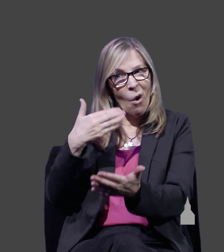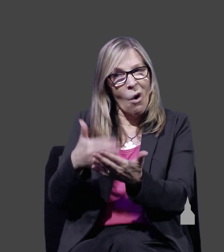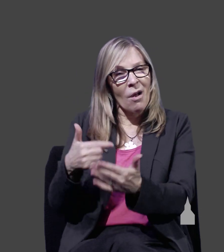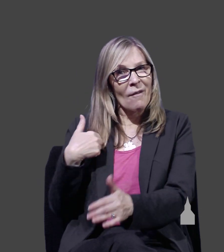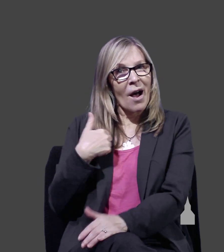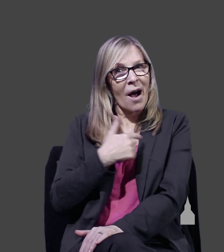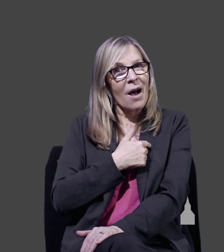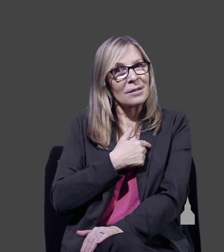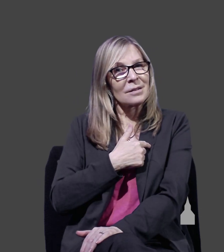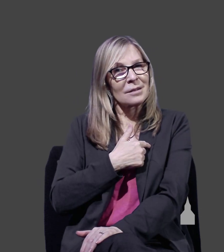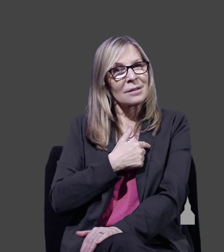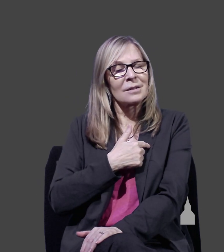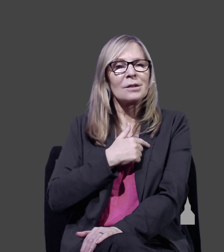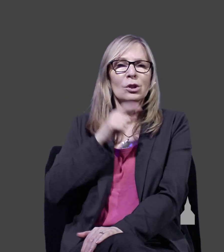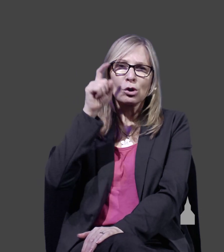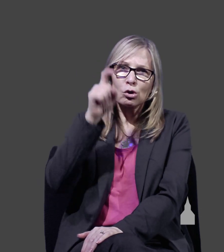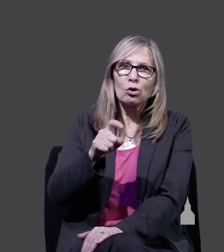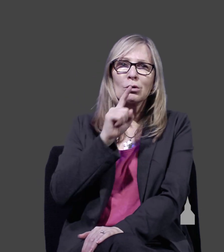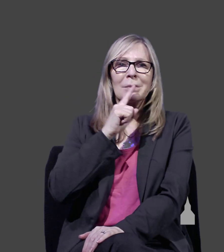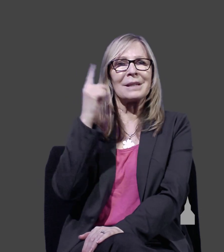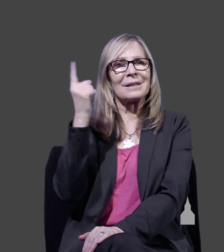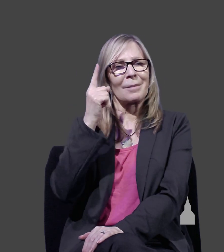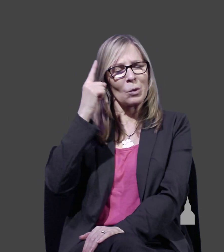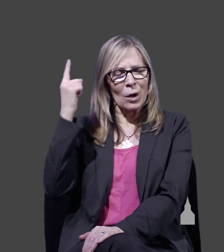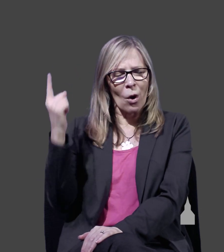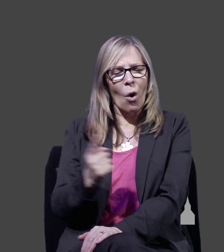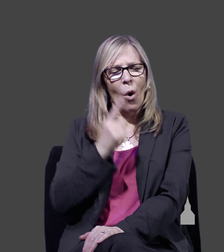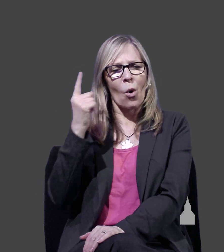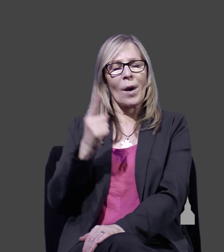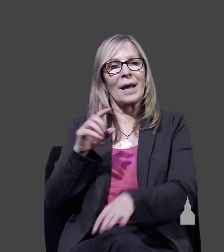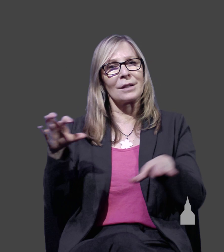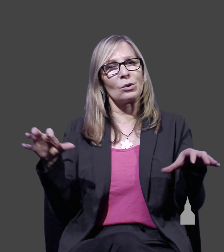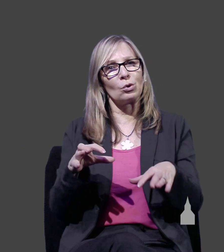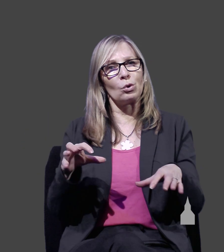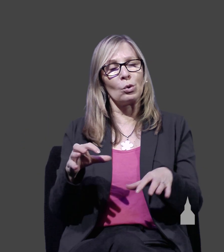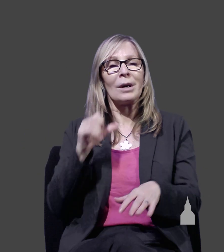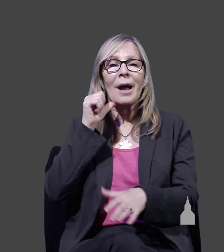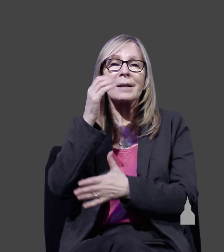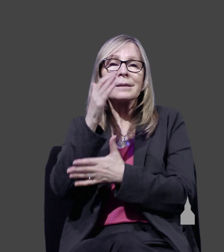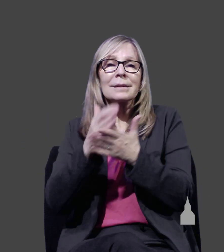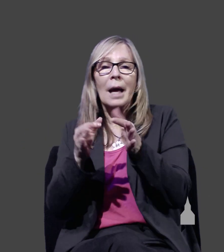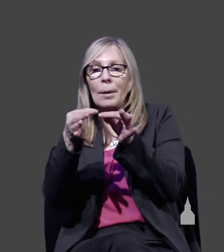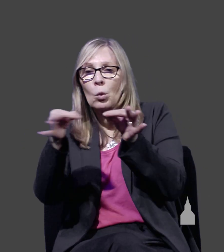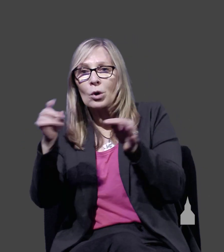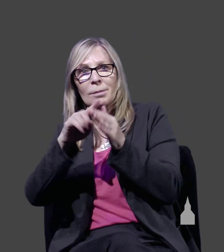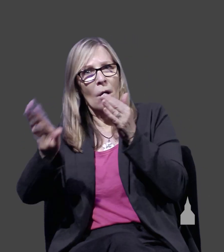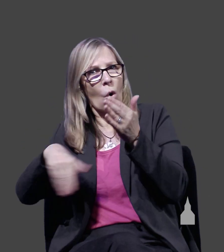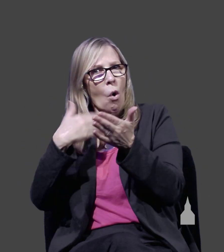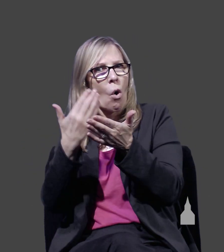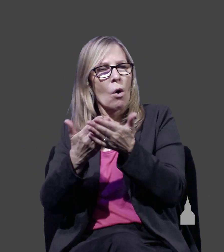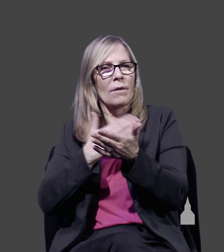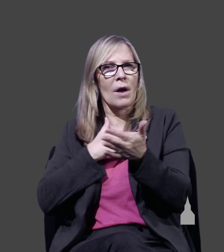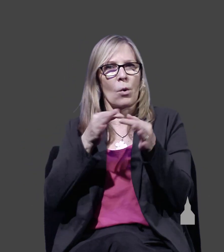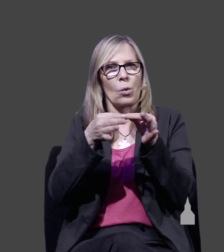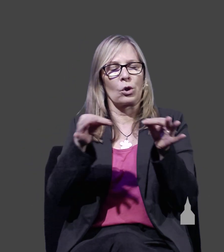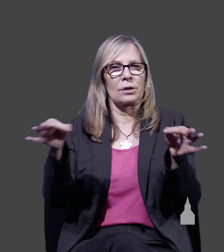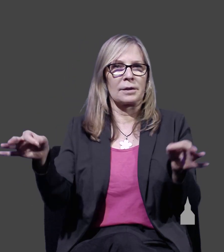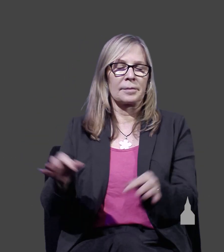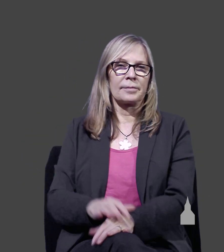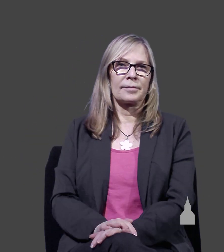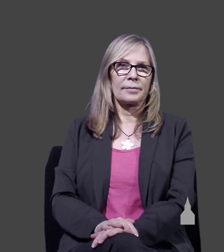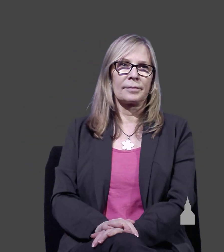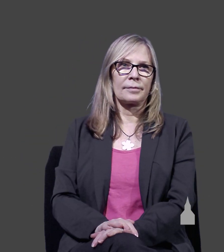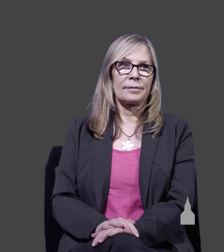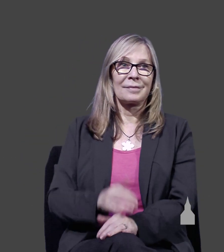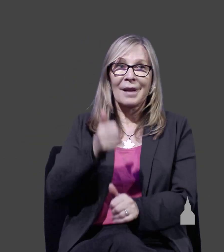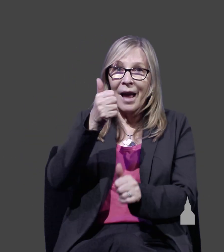us, and it's supposed to be something that we always do. Not some words, but all of our words.